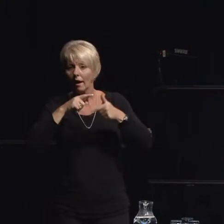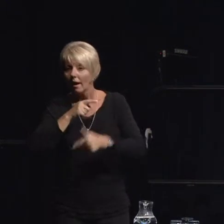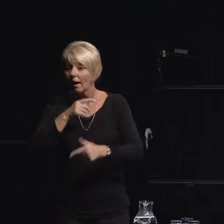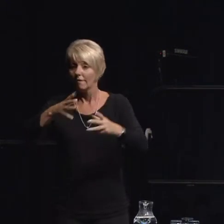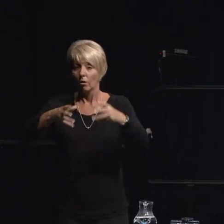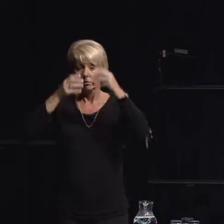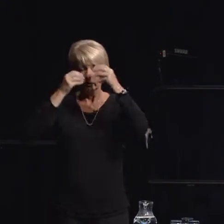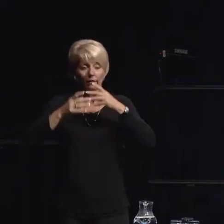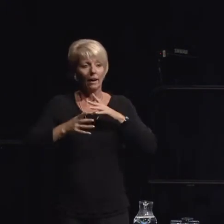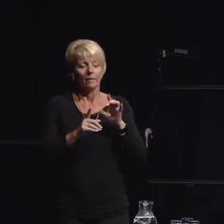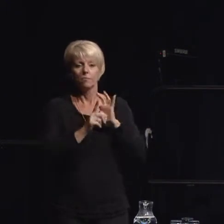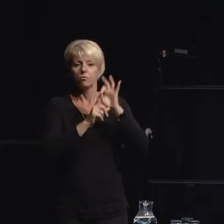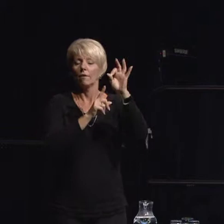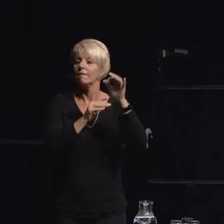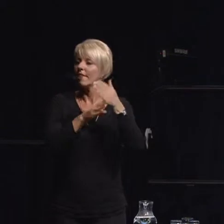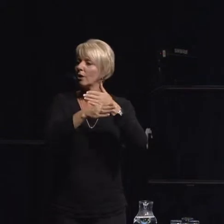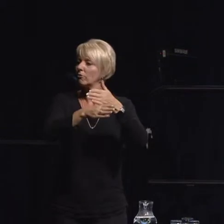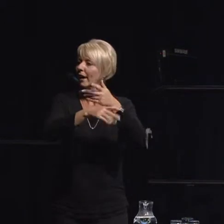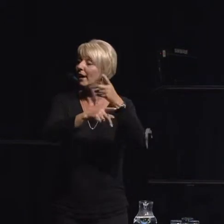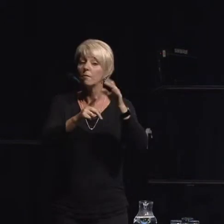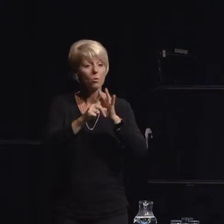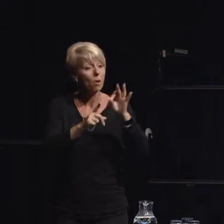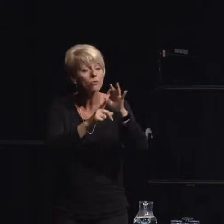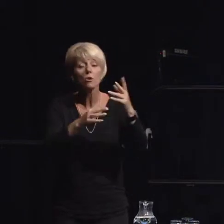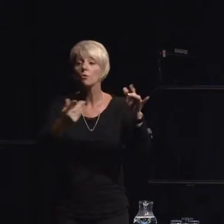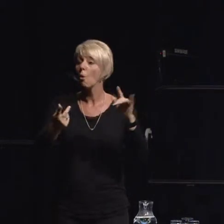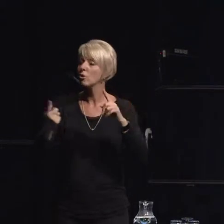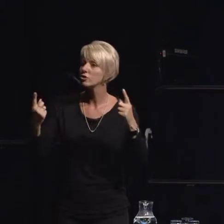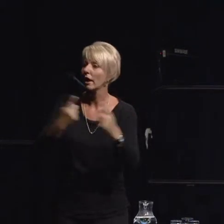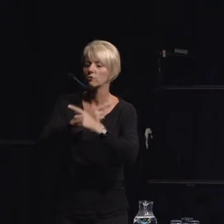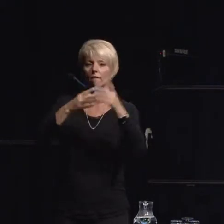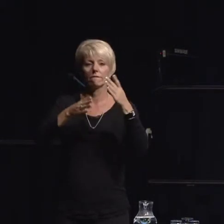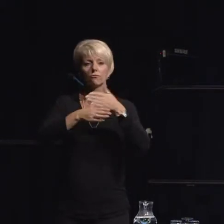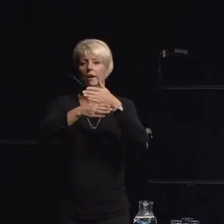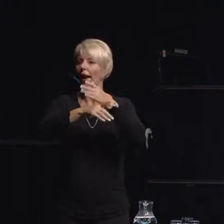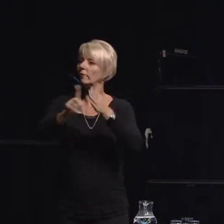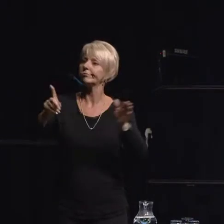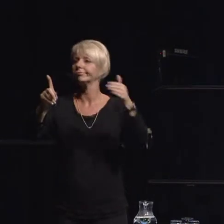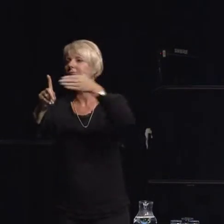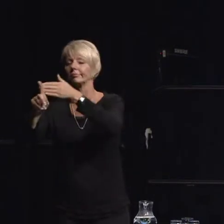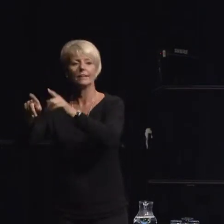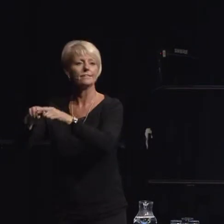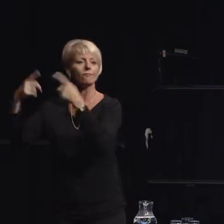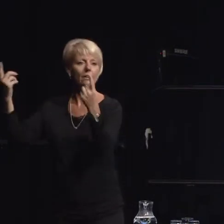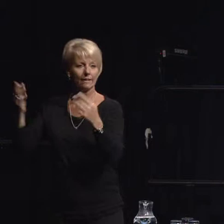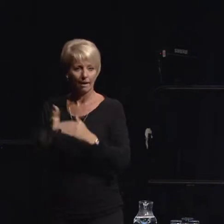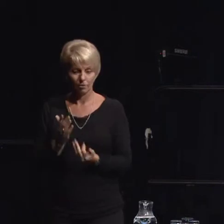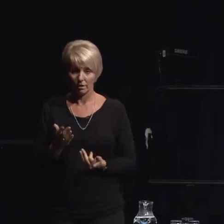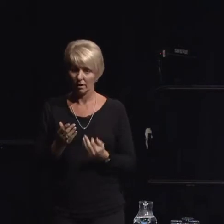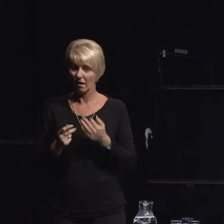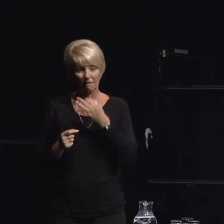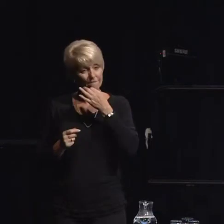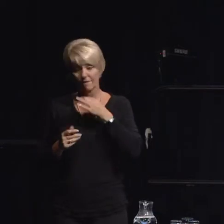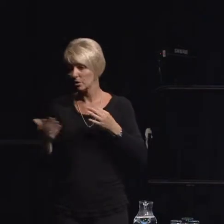employment aspirations, be it promotion or complete change in career direction. Few of us nowadays